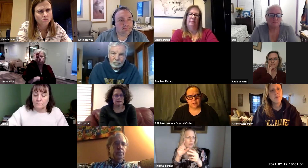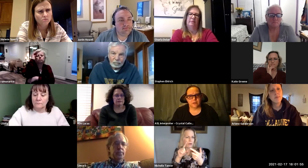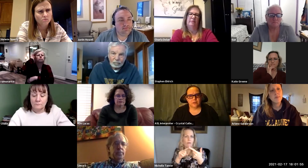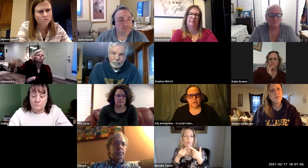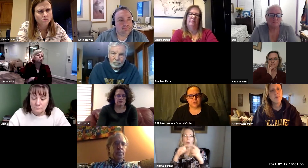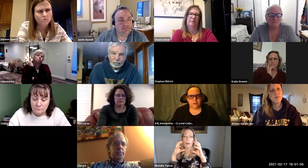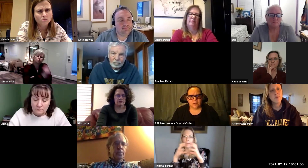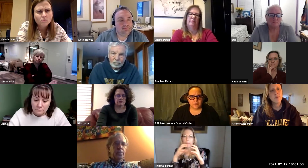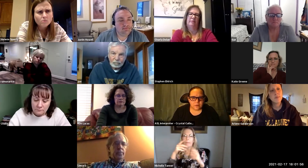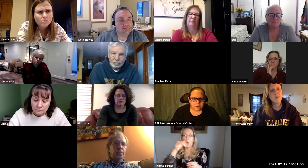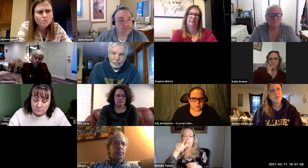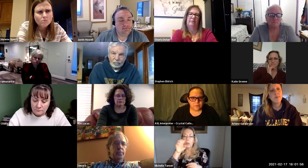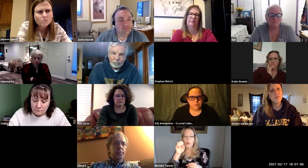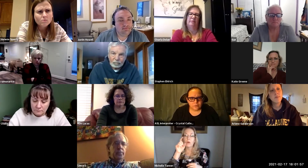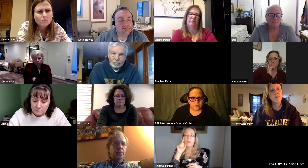think.